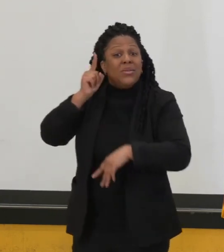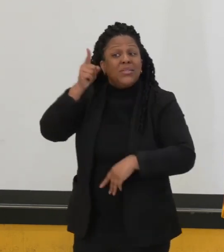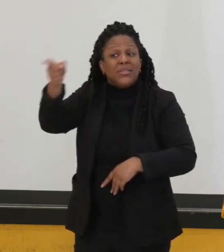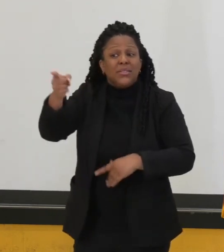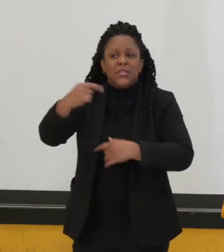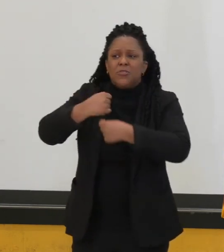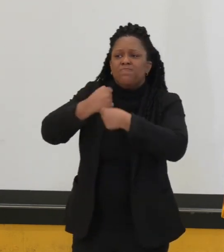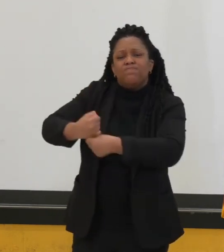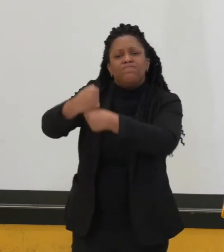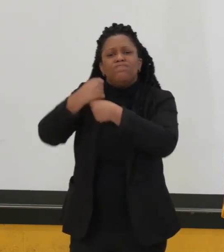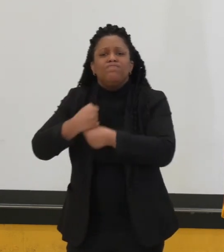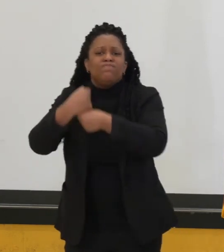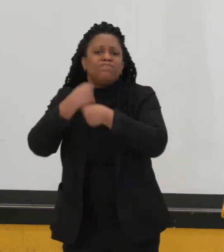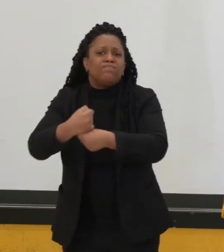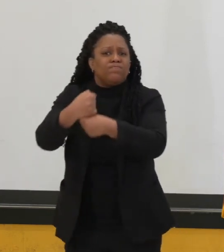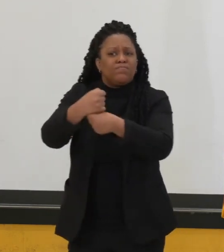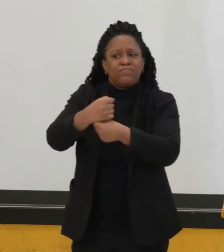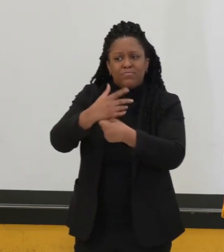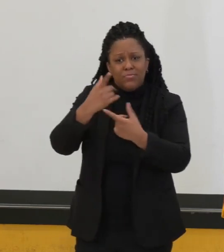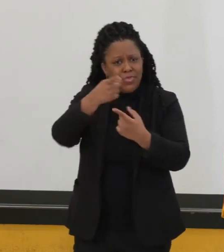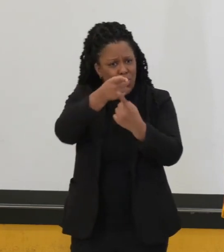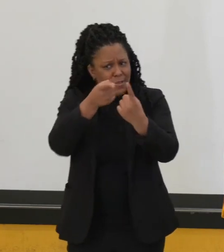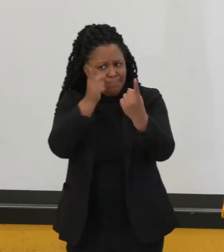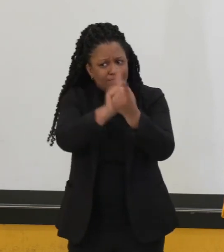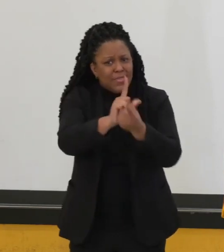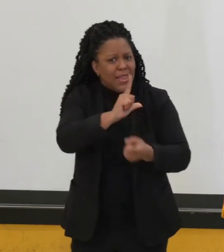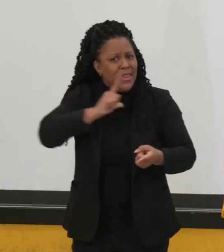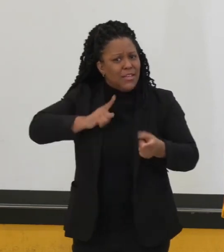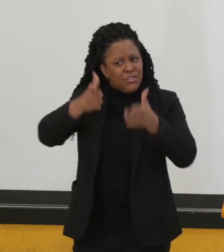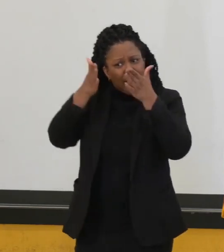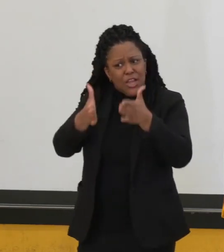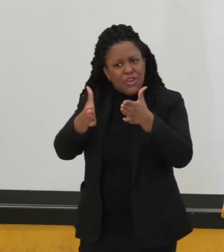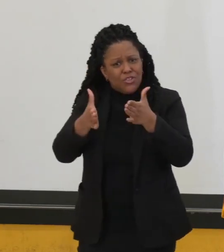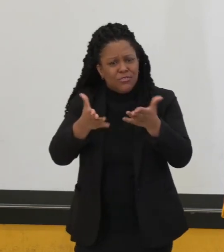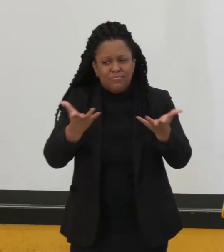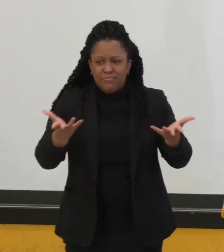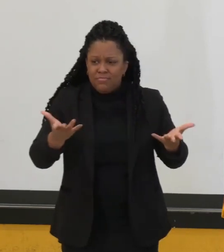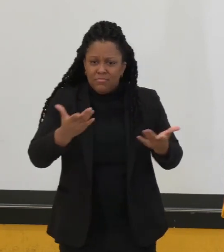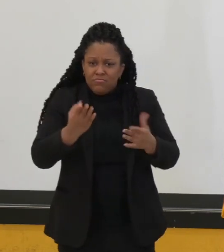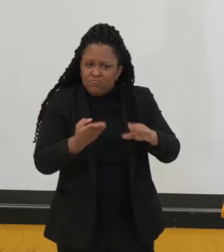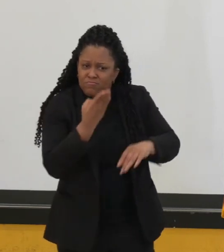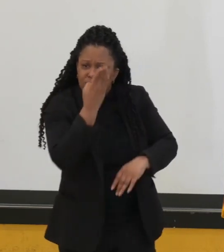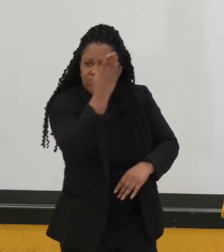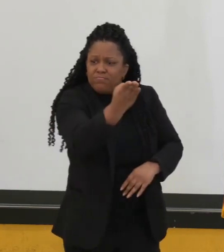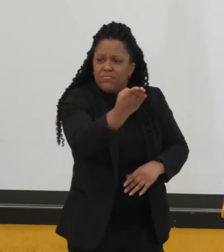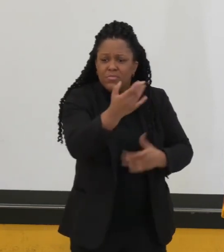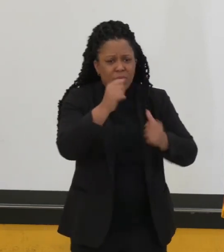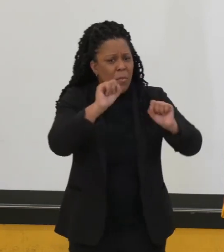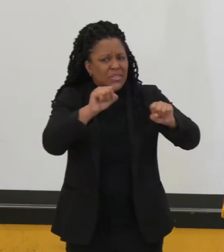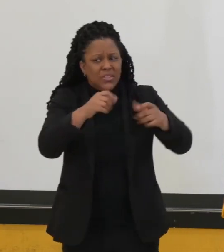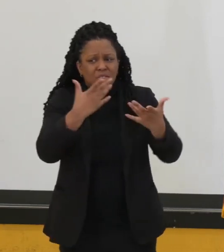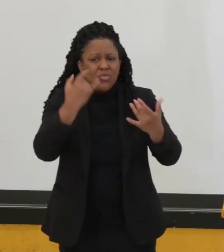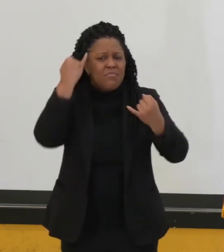county governments, to be everywhere we need to be, to build a better future. As we work together